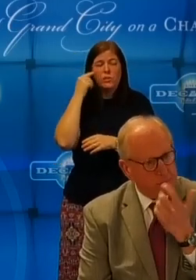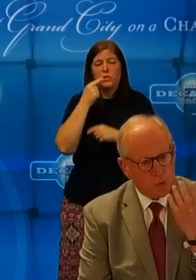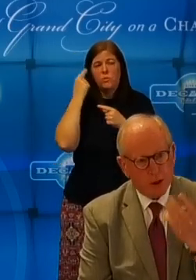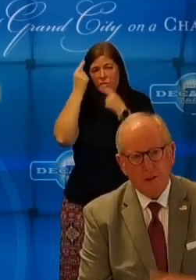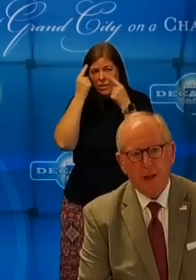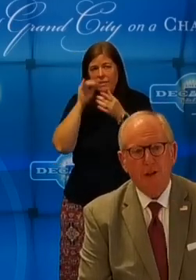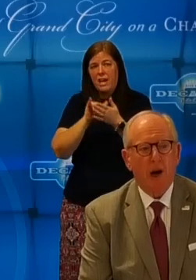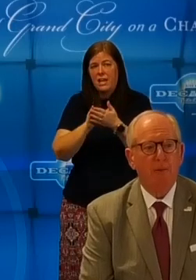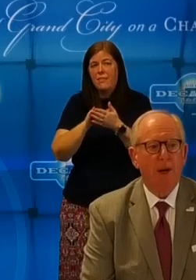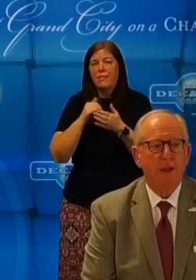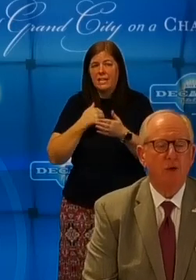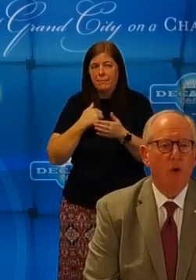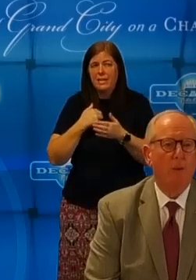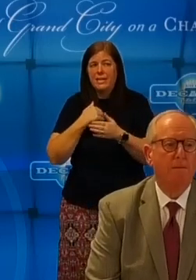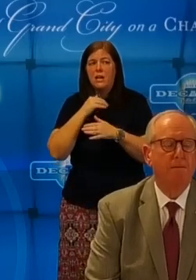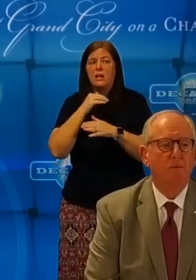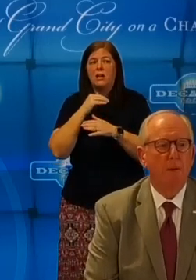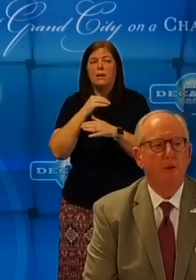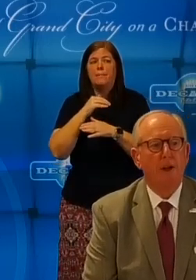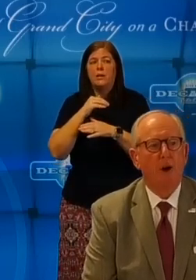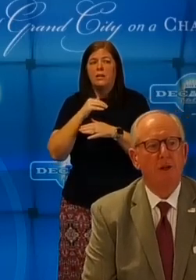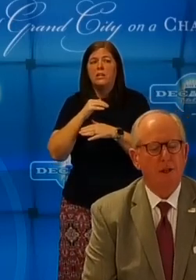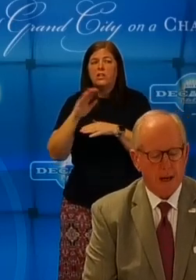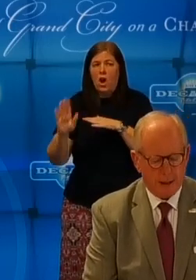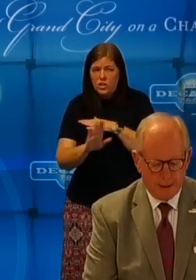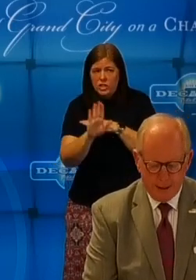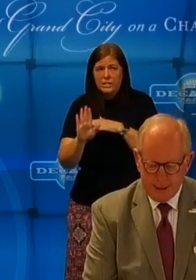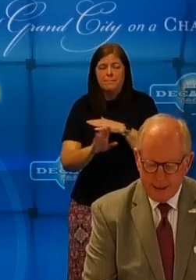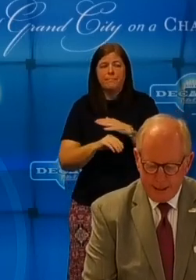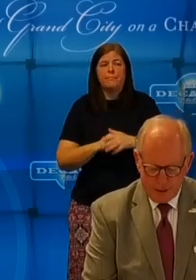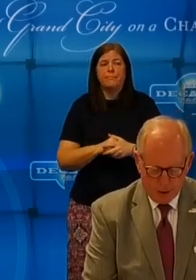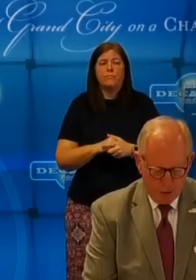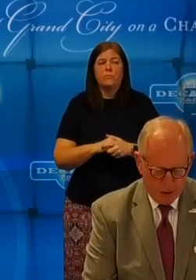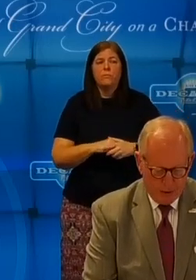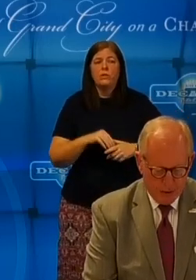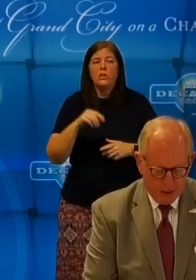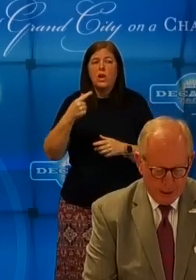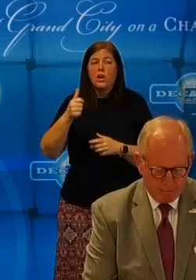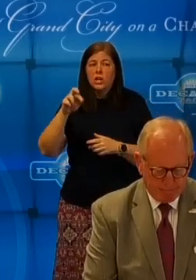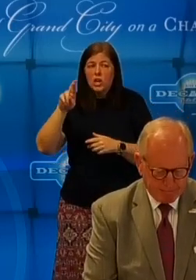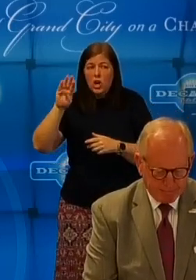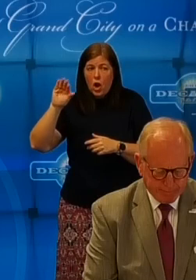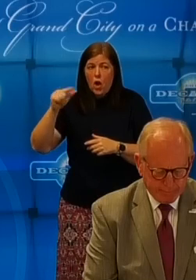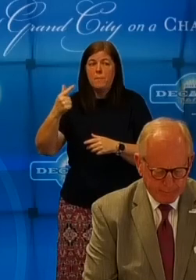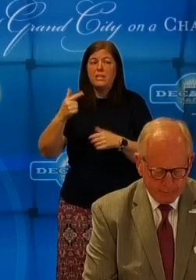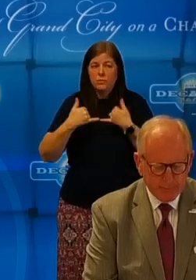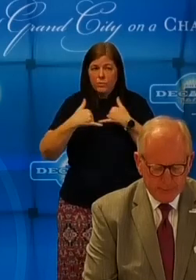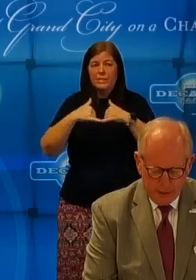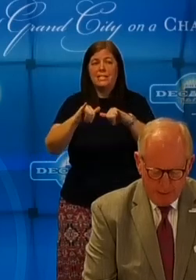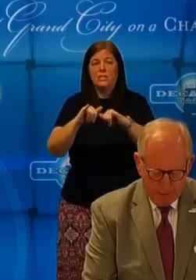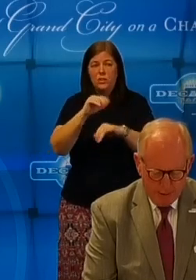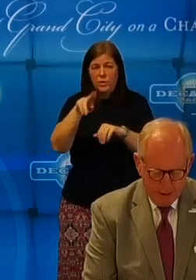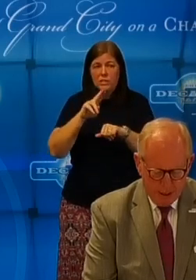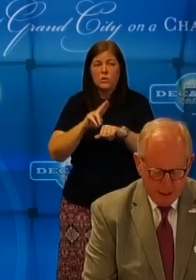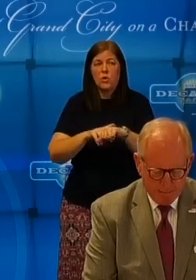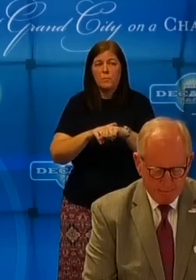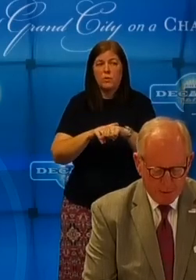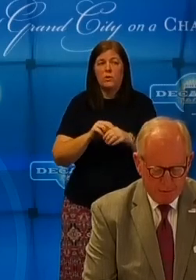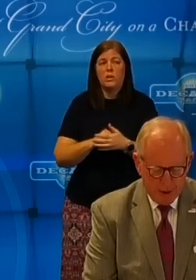Garbage will continue to operate as normal. Remember that our recycling is closed at this time.